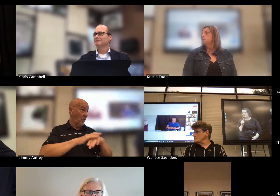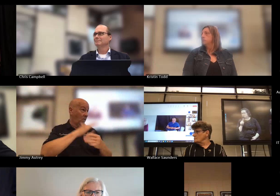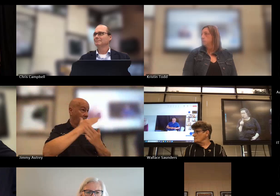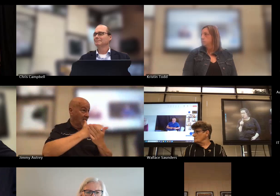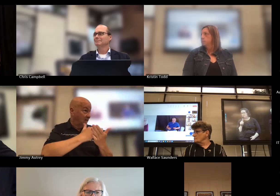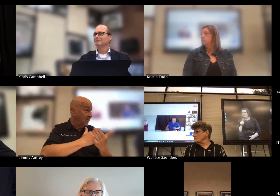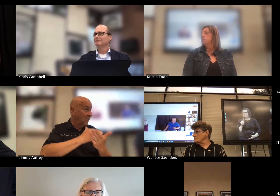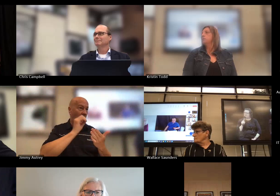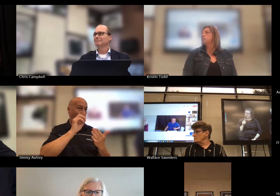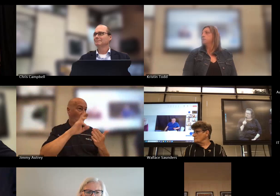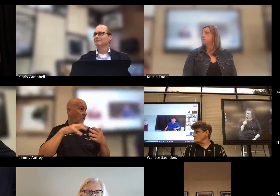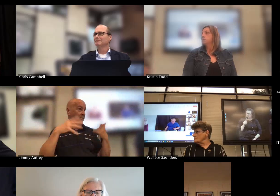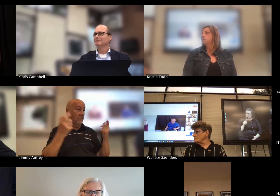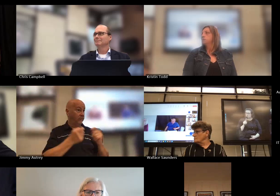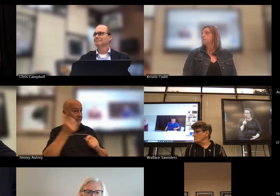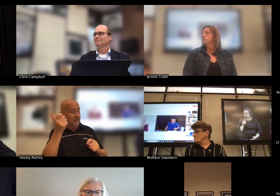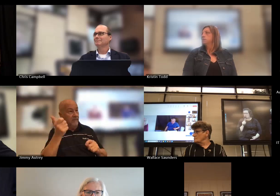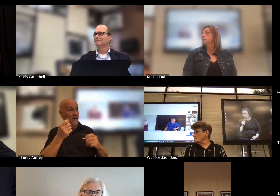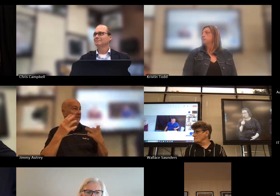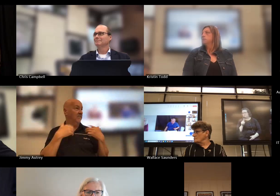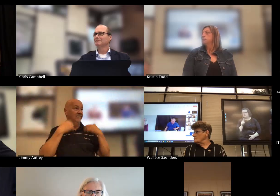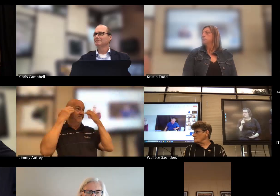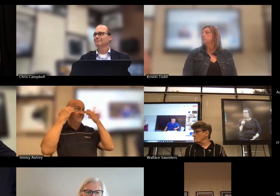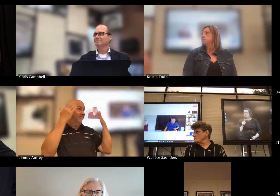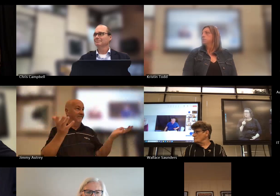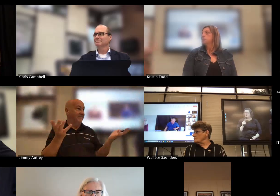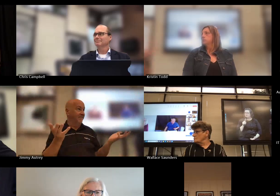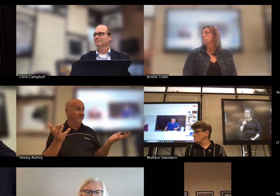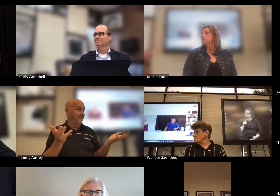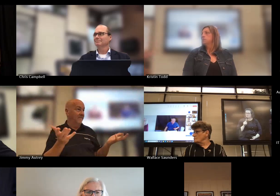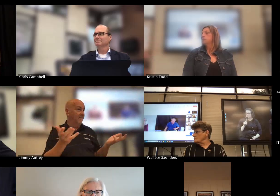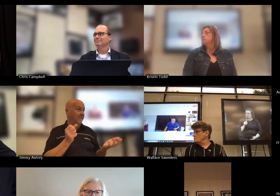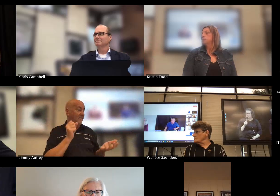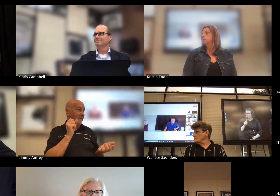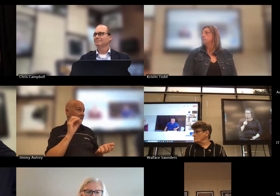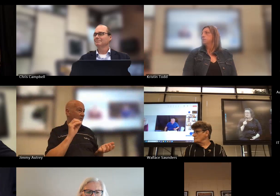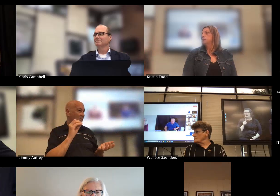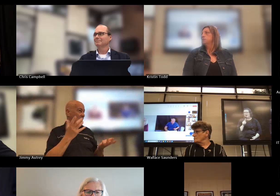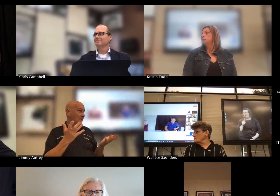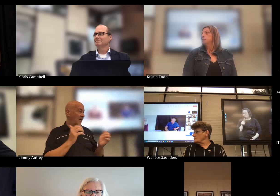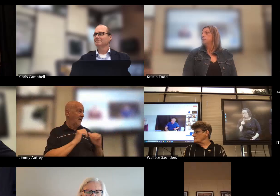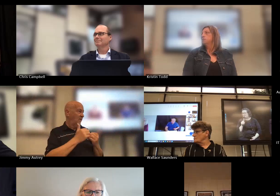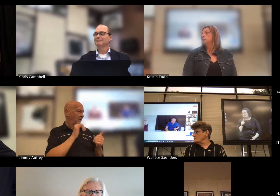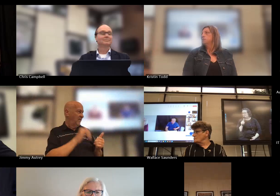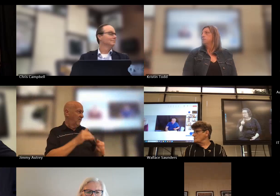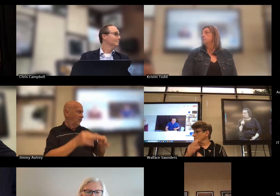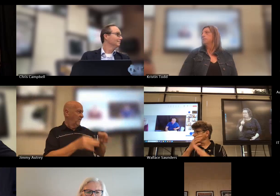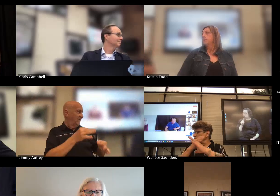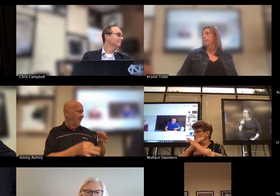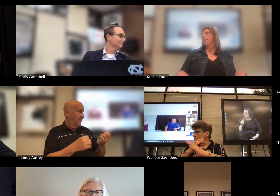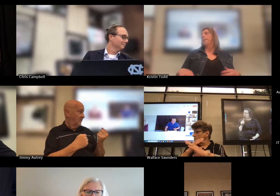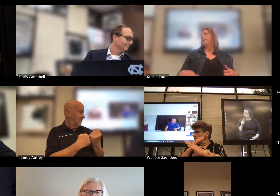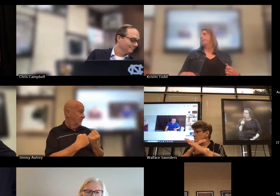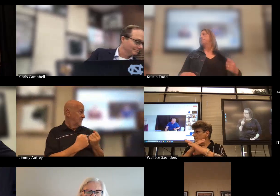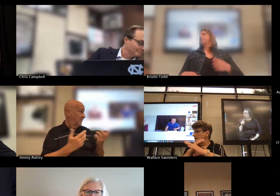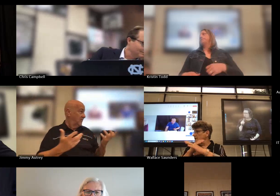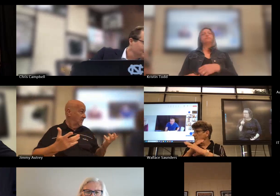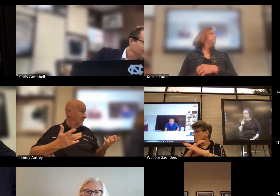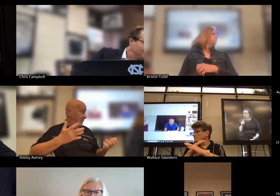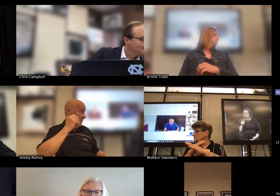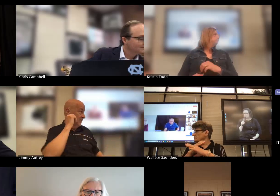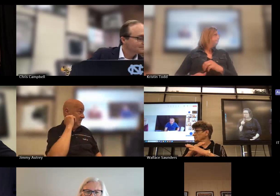maybe alumni, but had some issues or caused problems that were no longer allowed to be on campus. I don't know if that's still a thing or how we